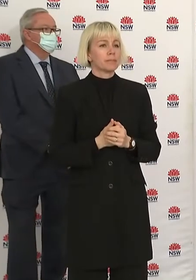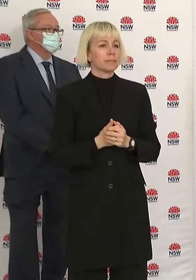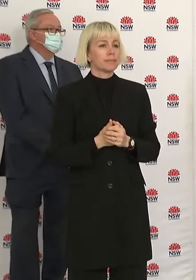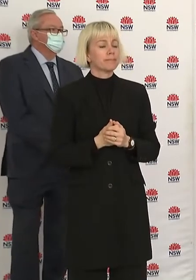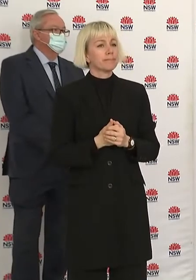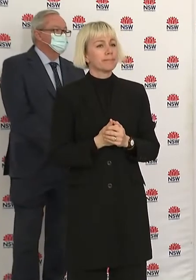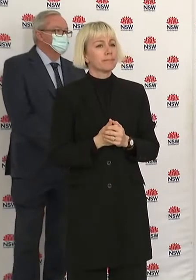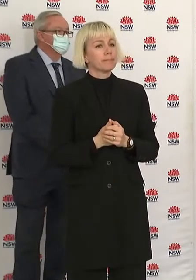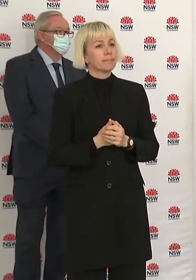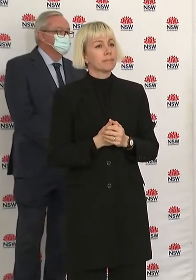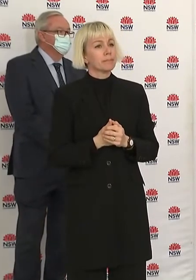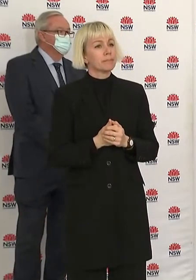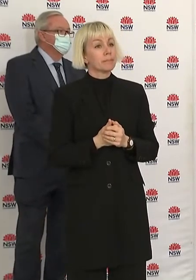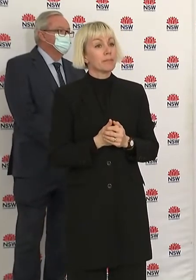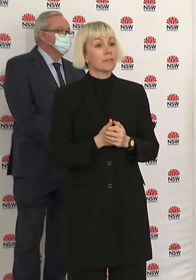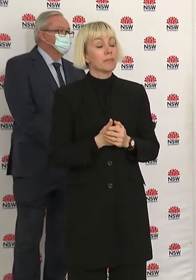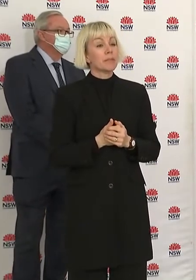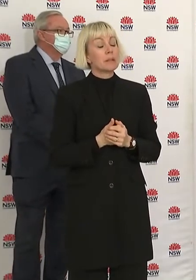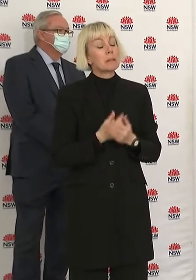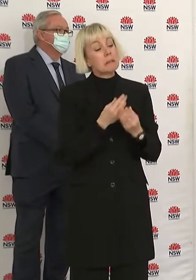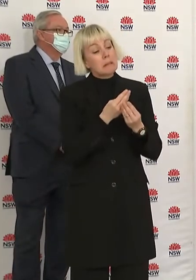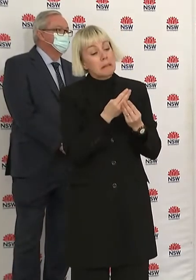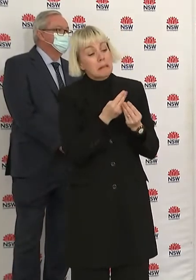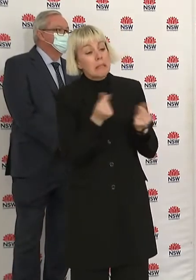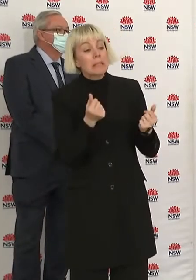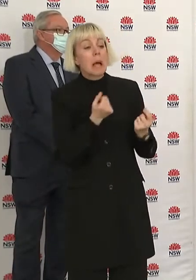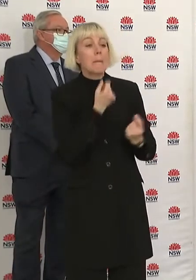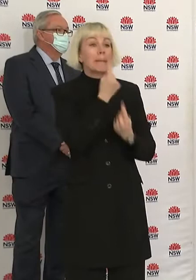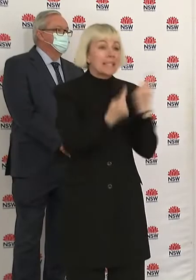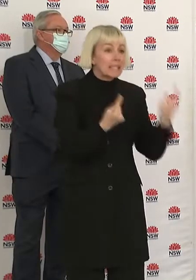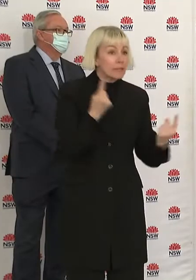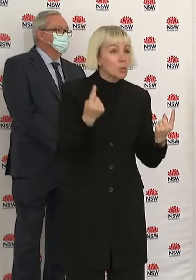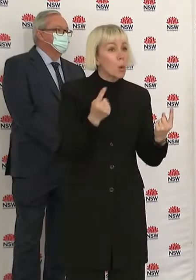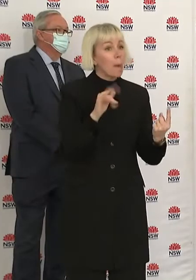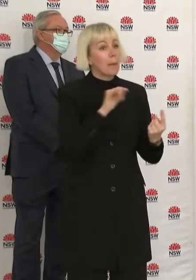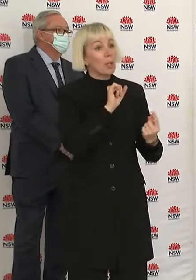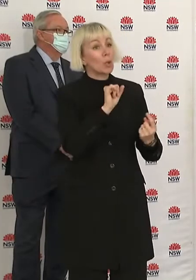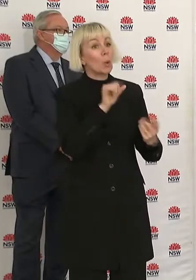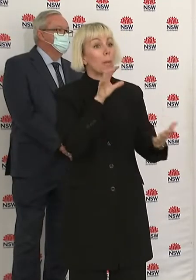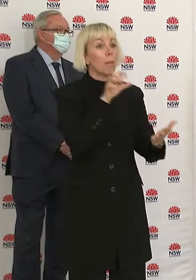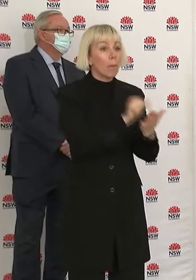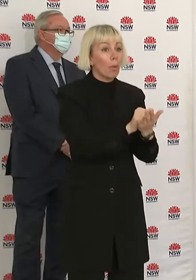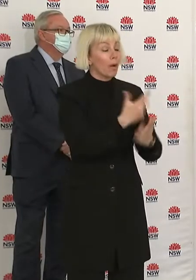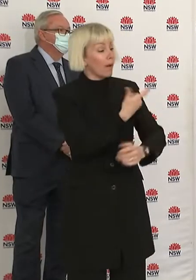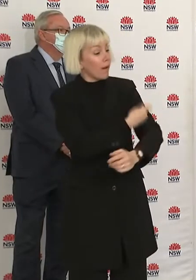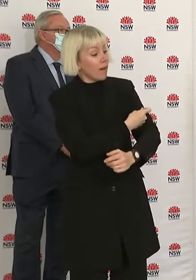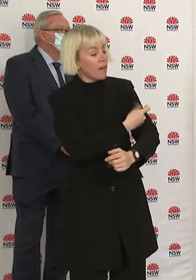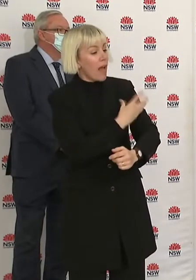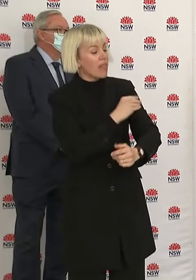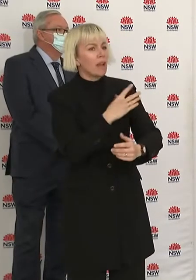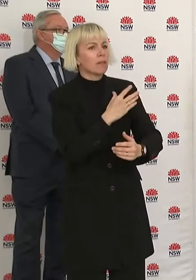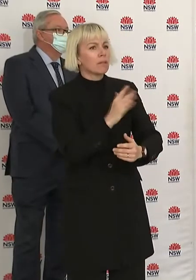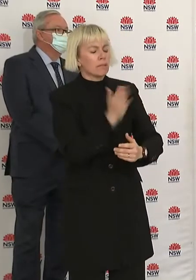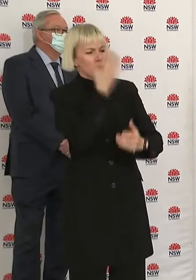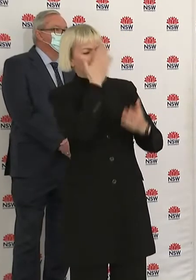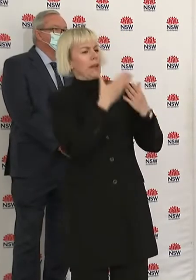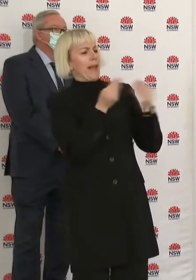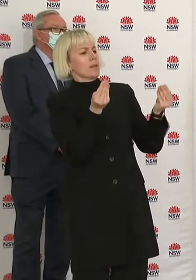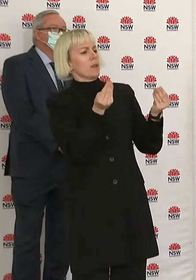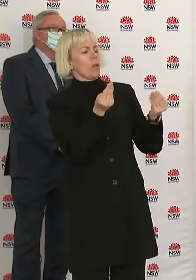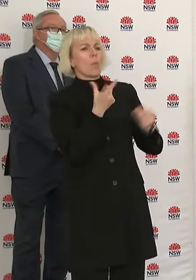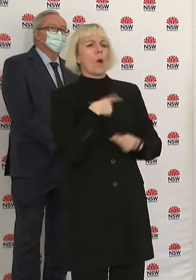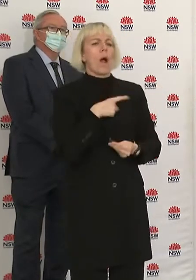be that we need to cancel your bookings, but we have to make these hard choices if we are going to see